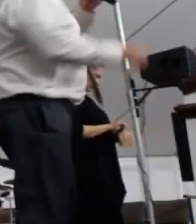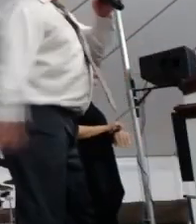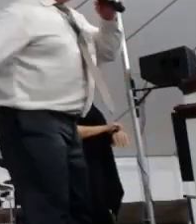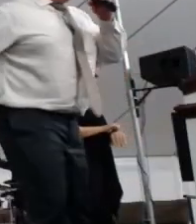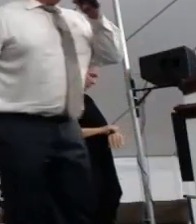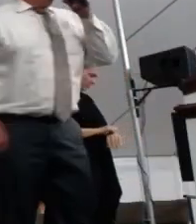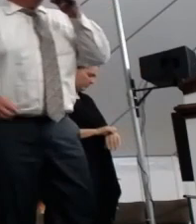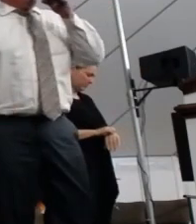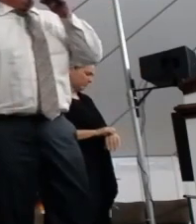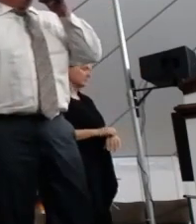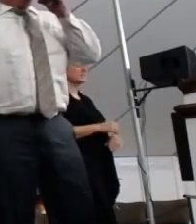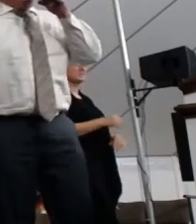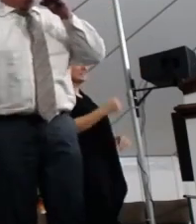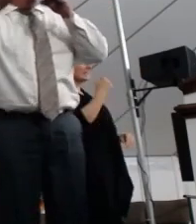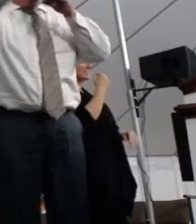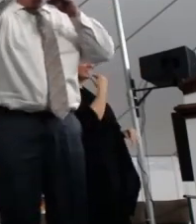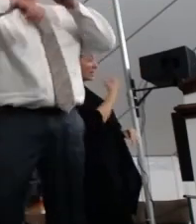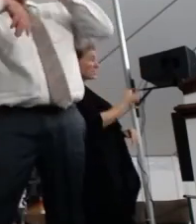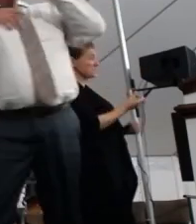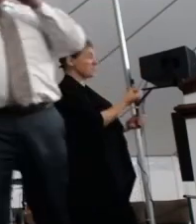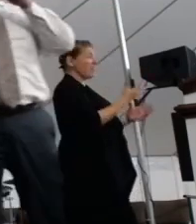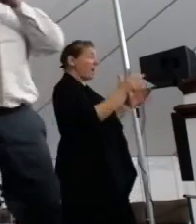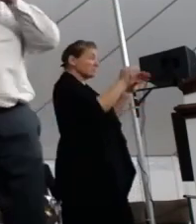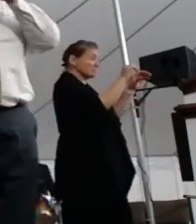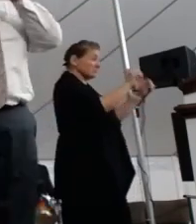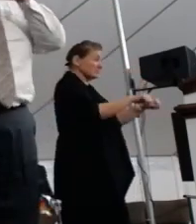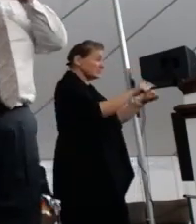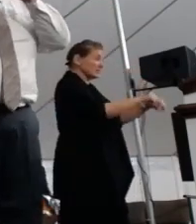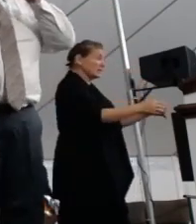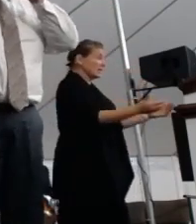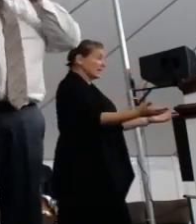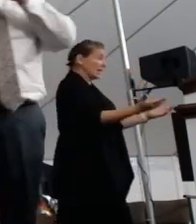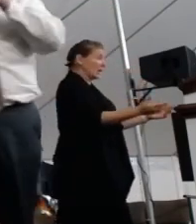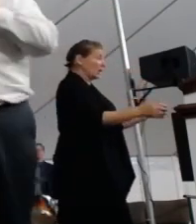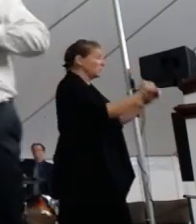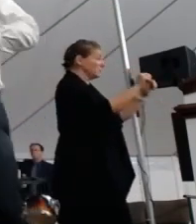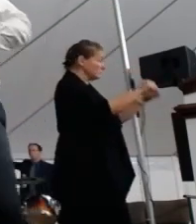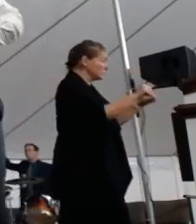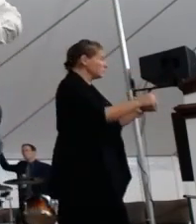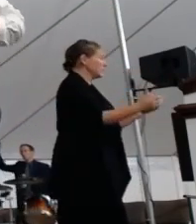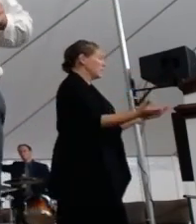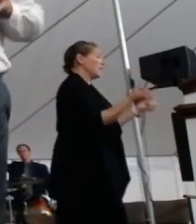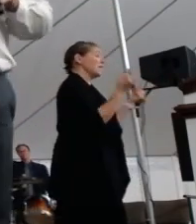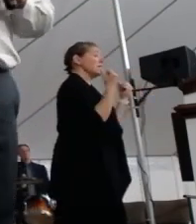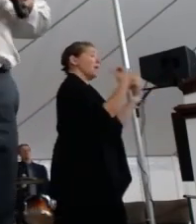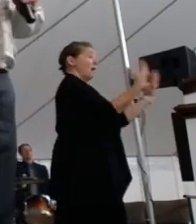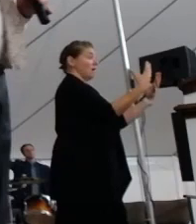I tell you, there's untapped potential in here. There's untapped potential in here.